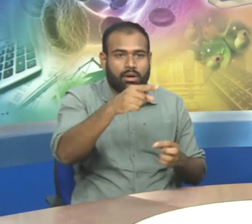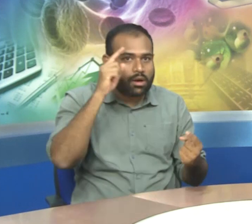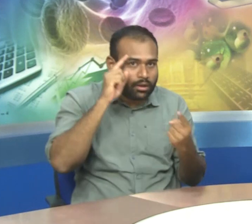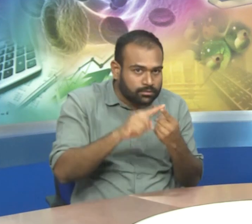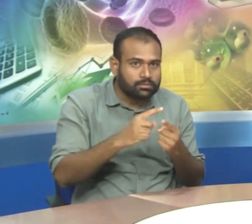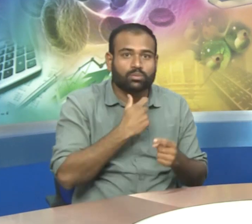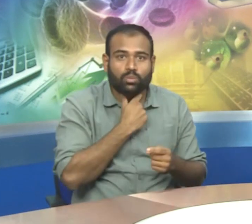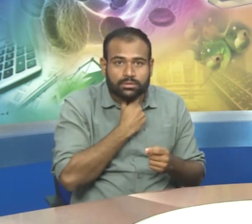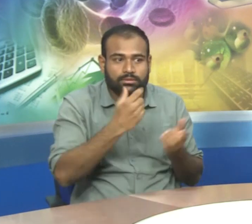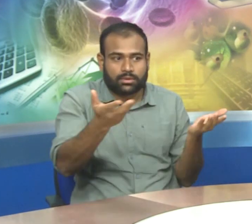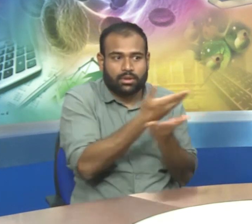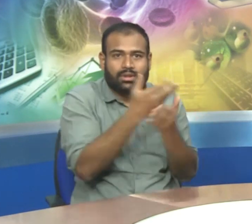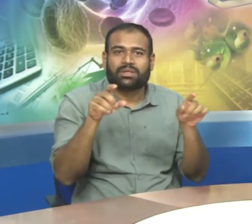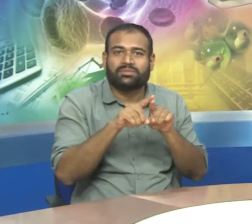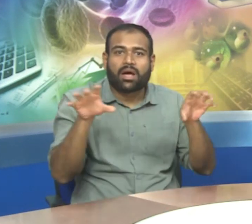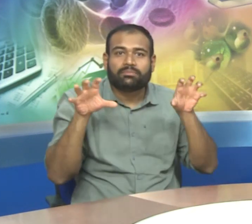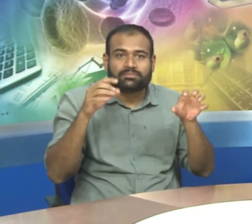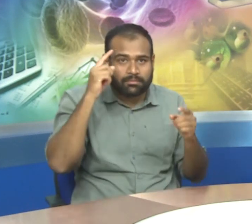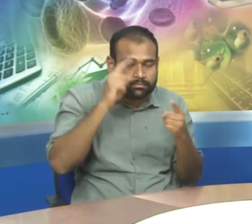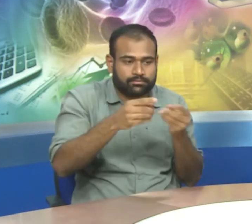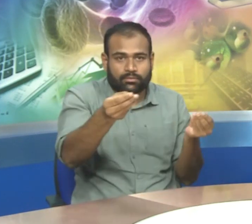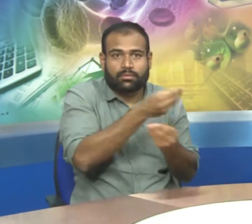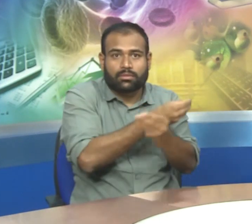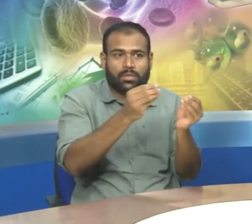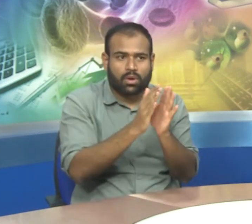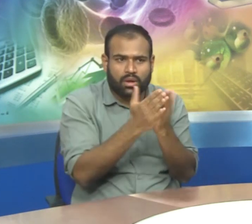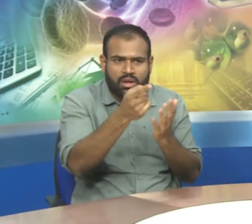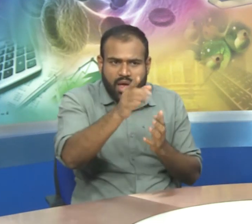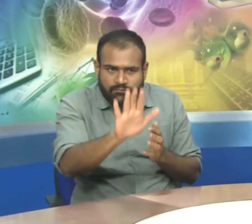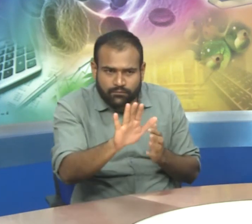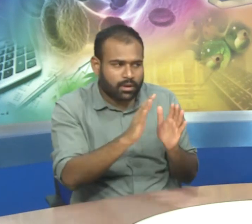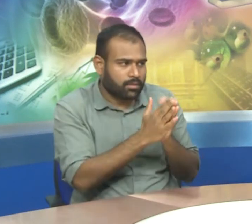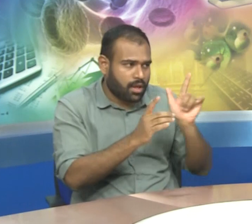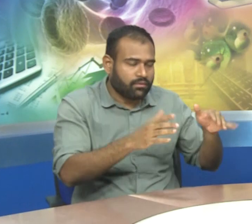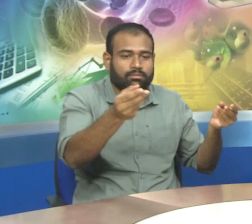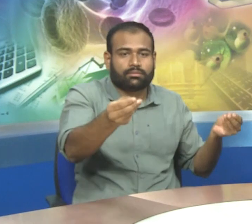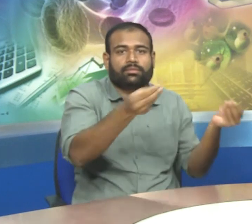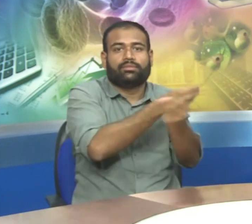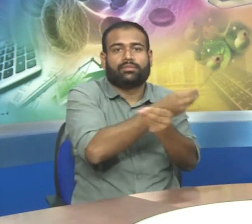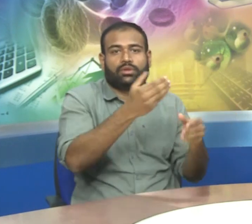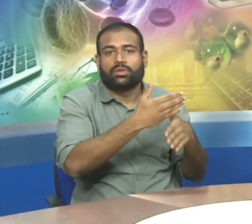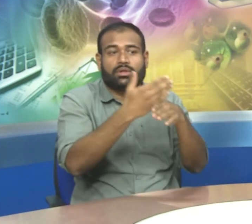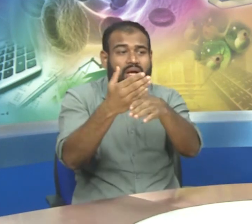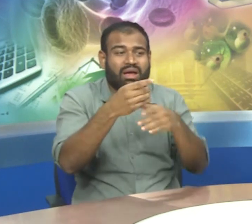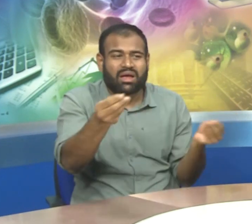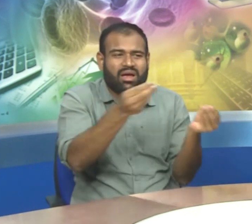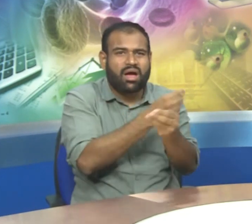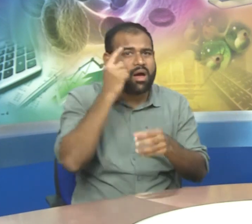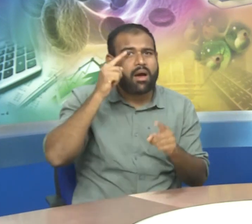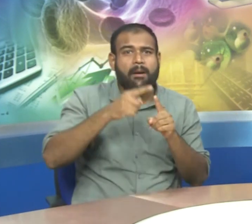So, for this, libraries usually have an agreement with other libraries to share